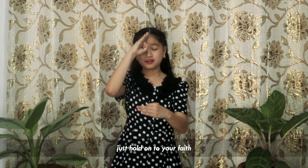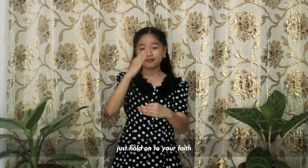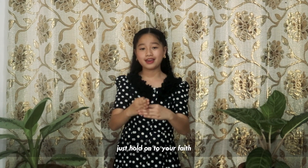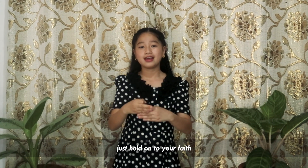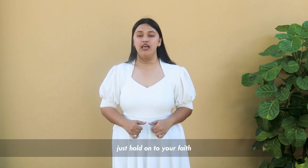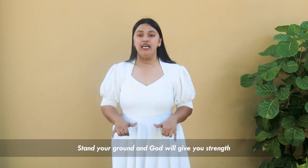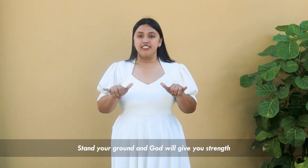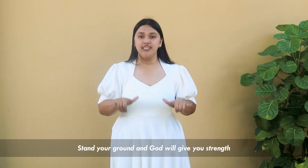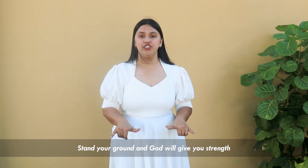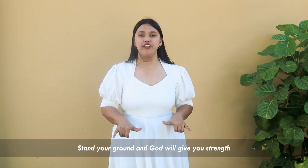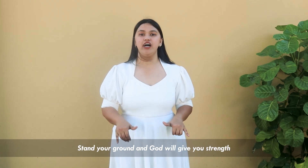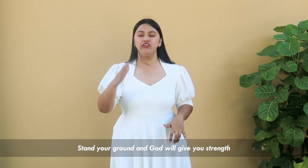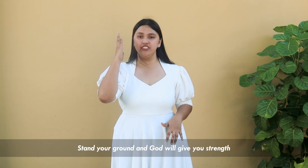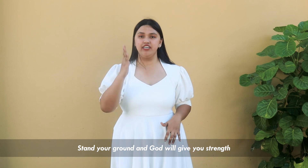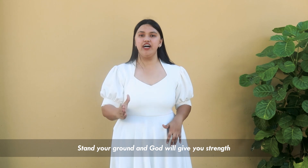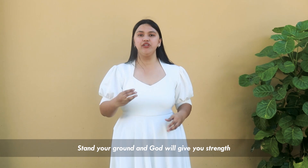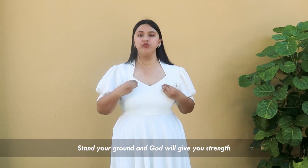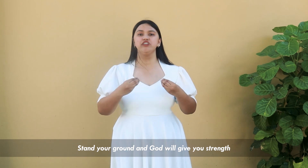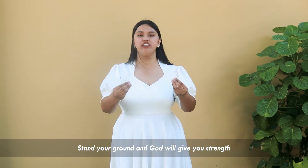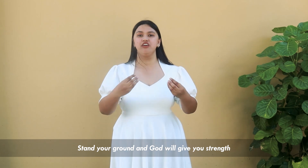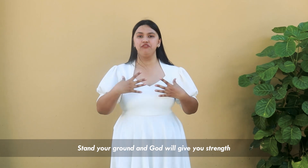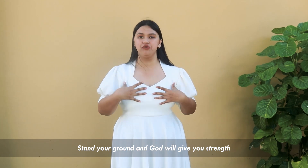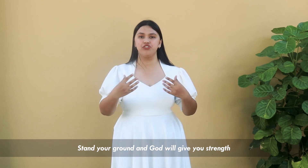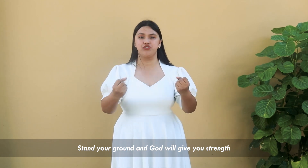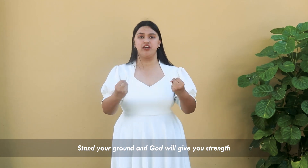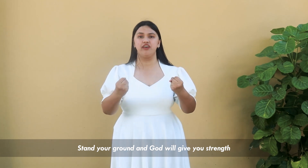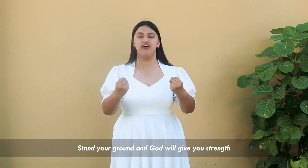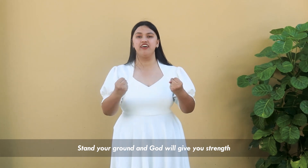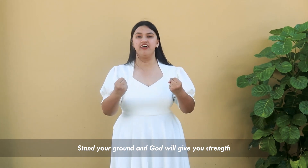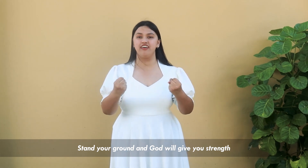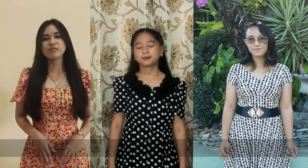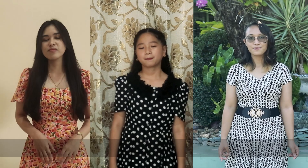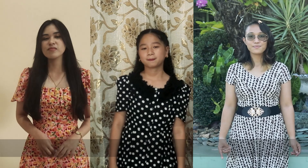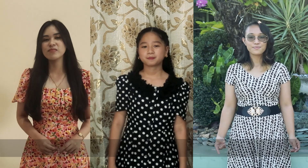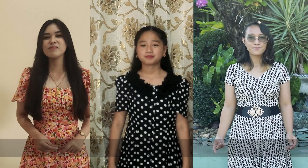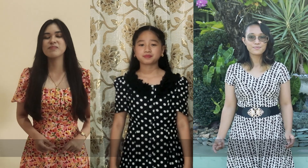hold on to your faith and in the ground And all who will be your strength